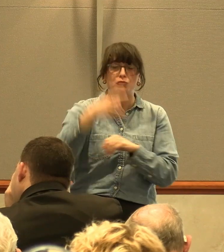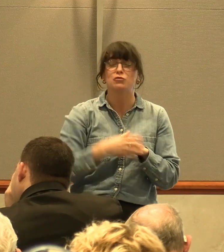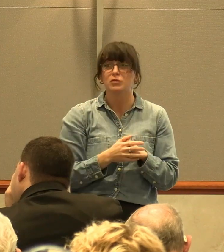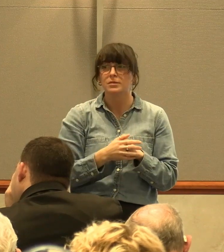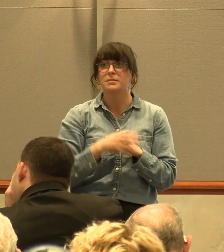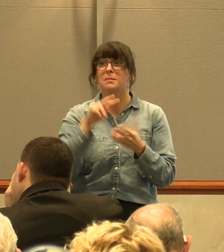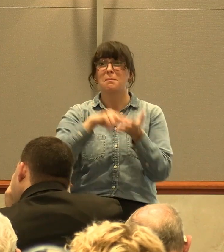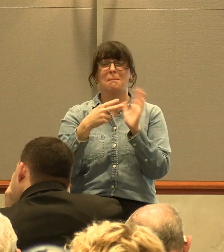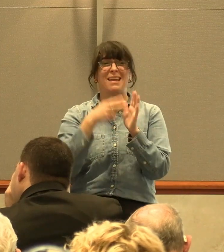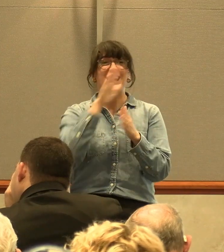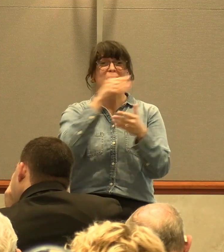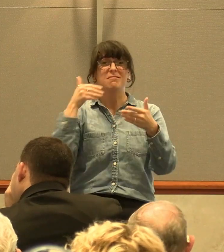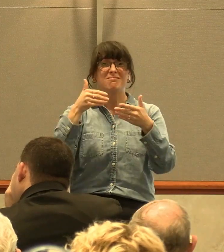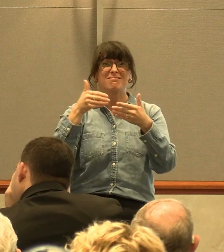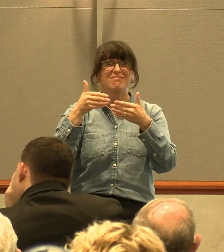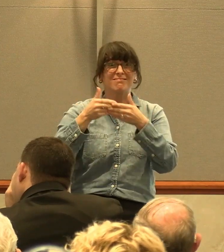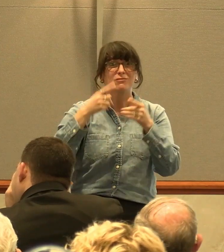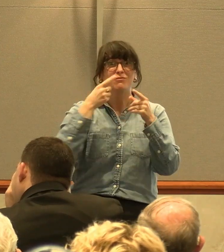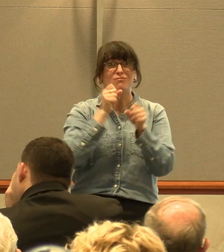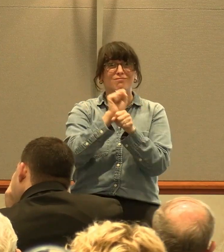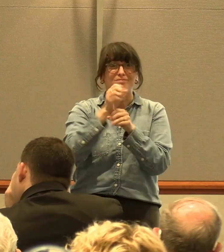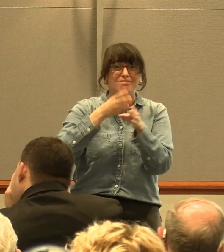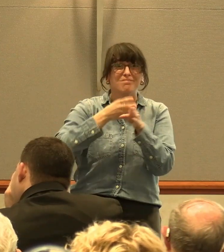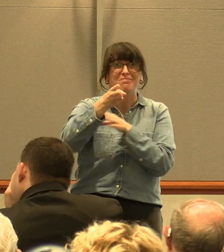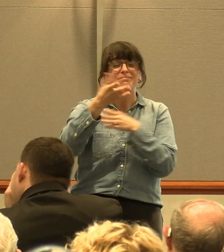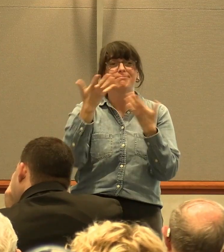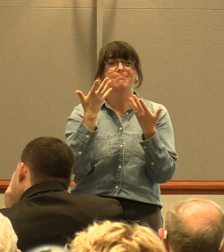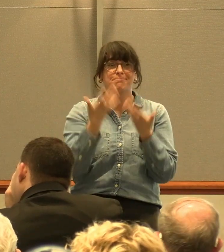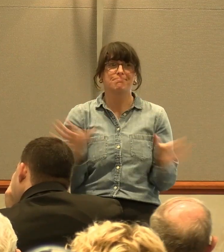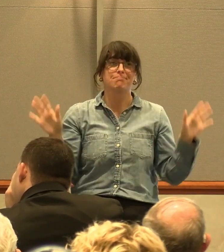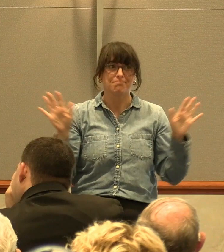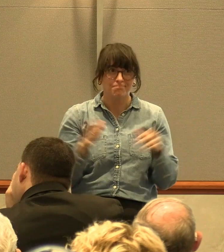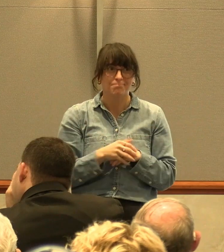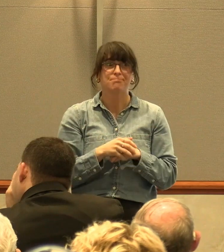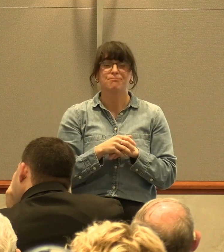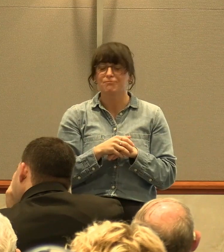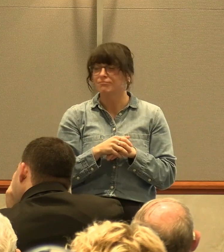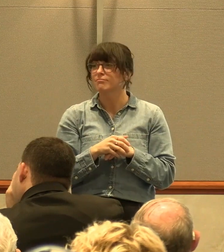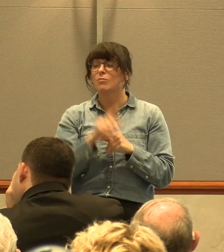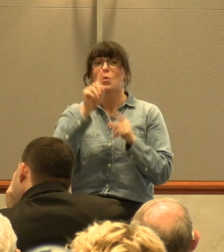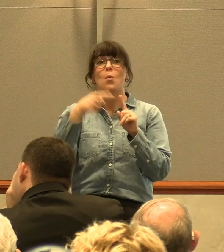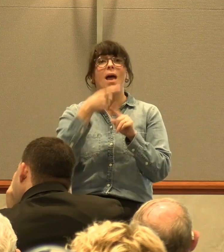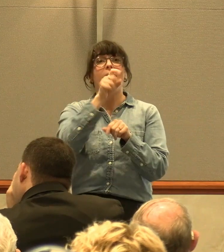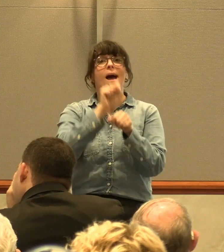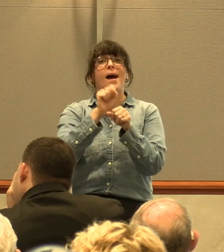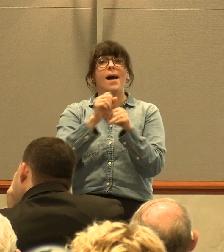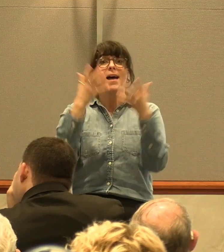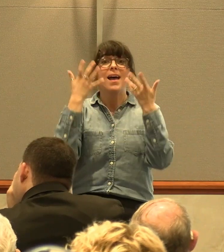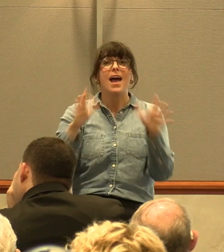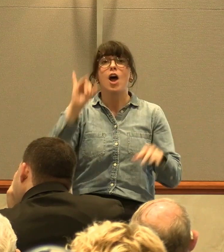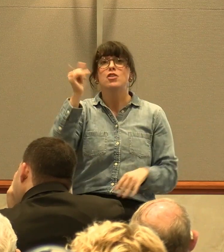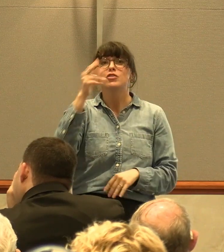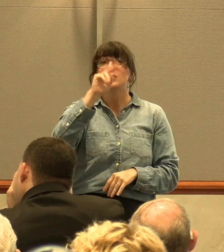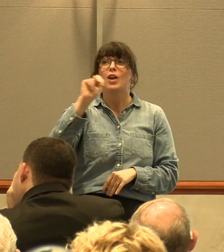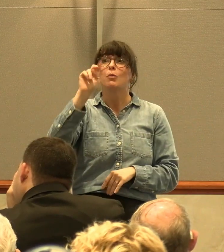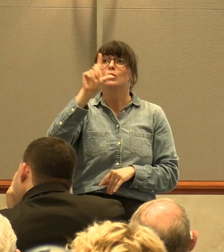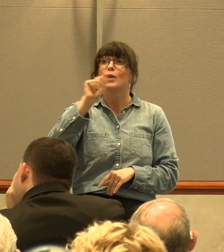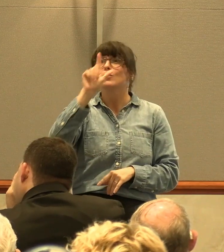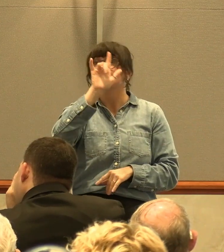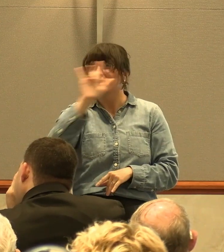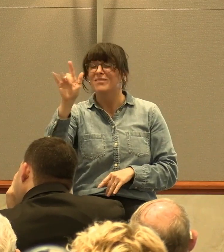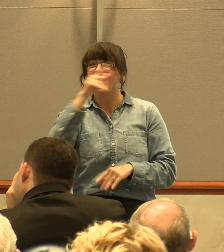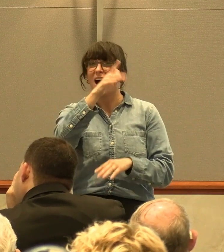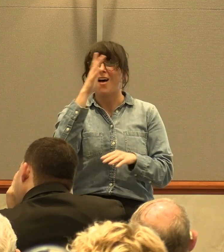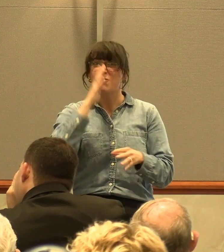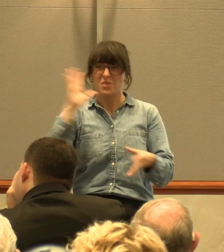the forthcoming end to his incredible career in public service. When his term ends in January 2025, he will